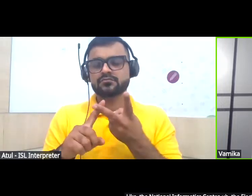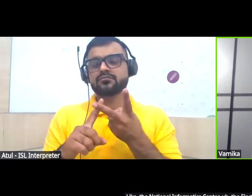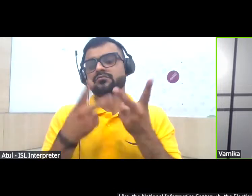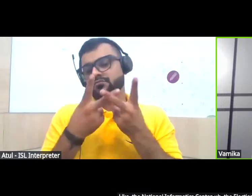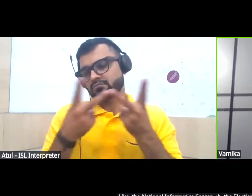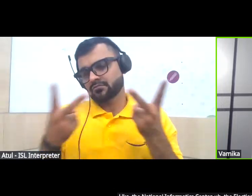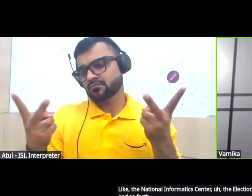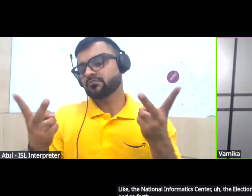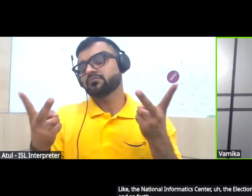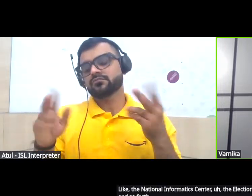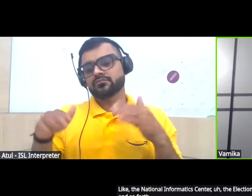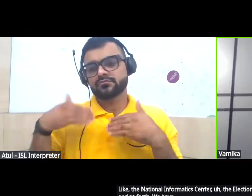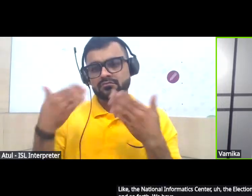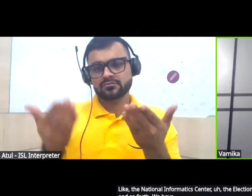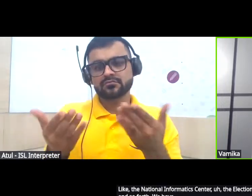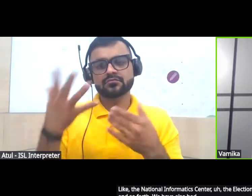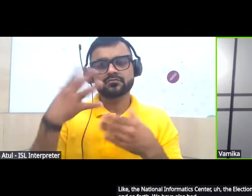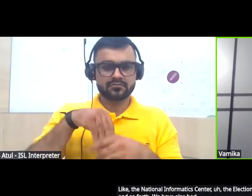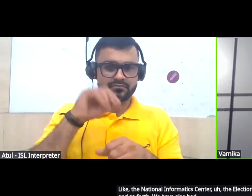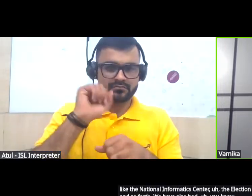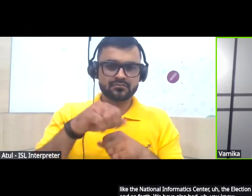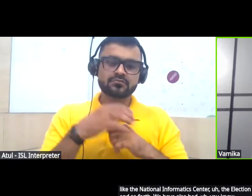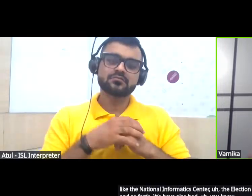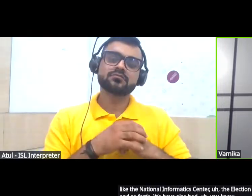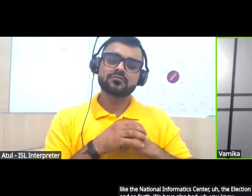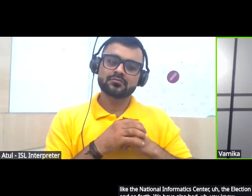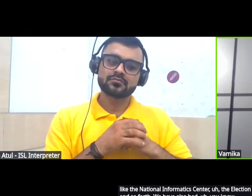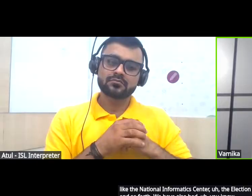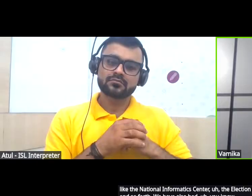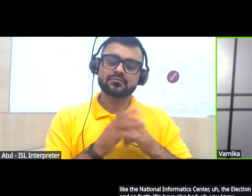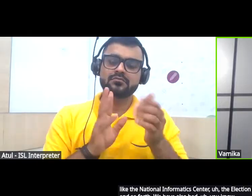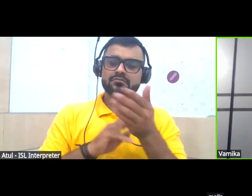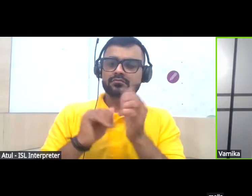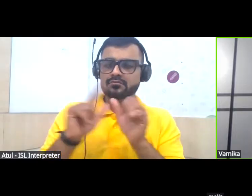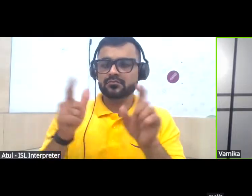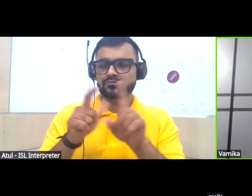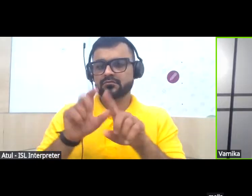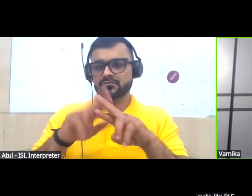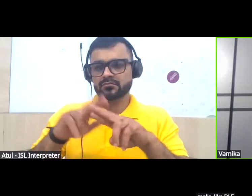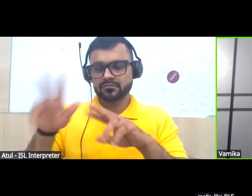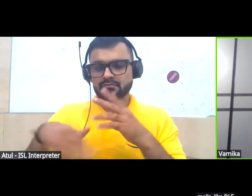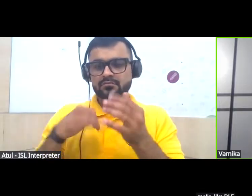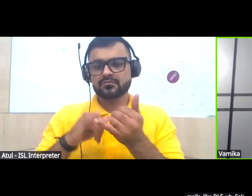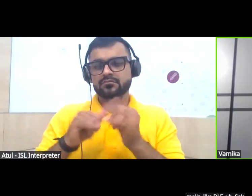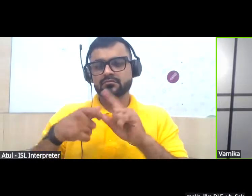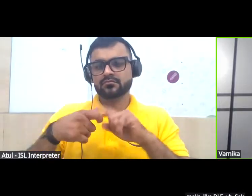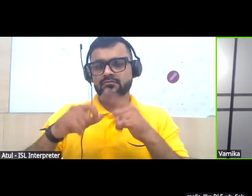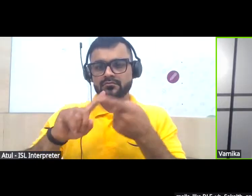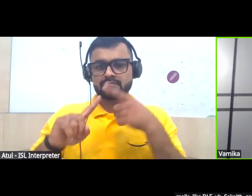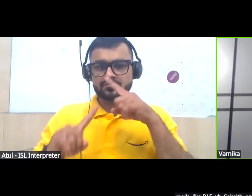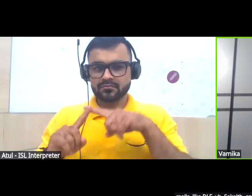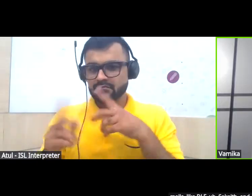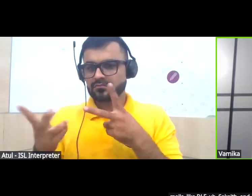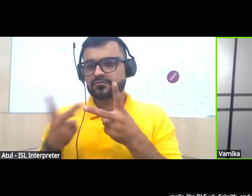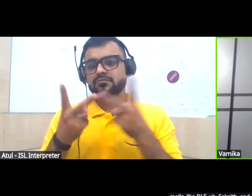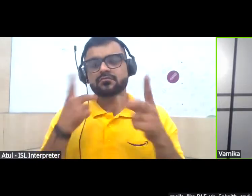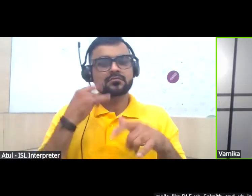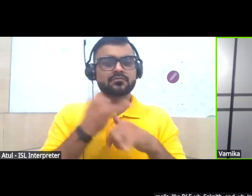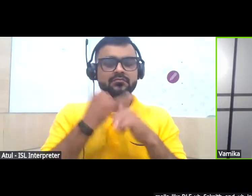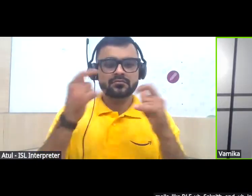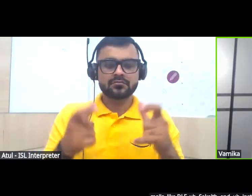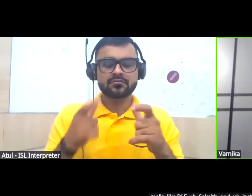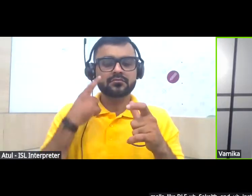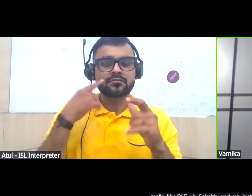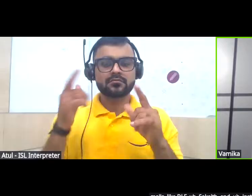on and so forth. We have also had, malls like DLF Saket and institutions like